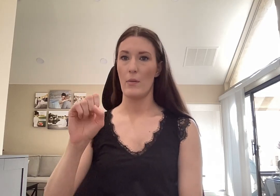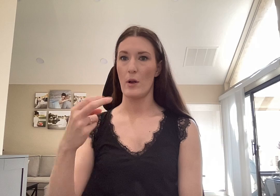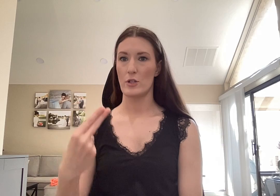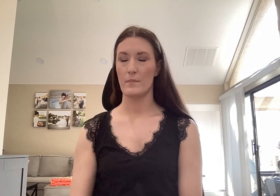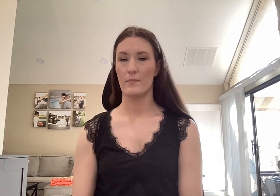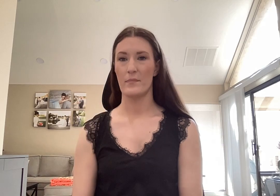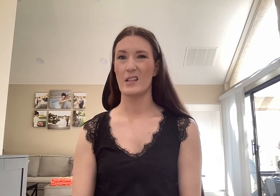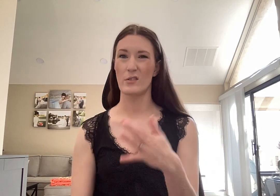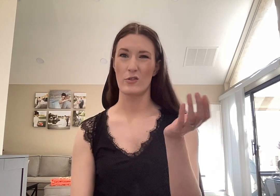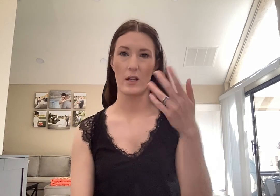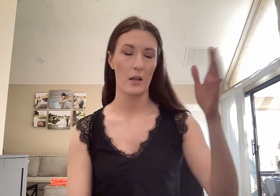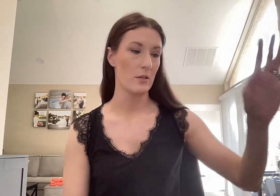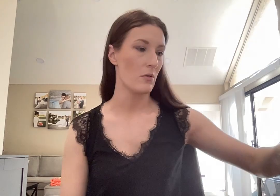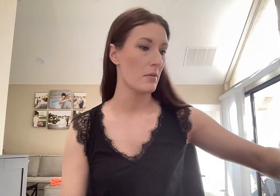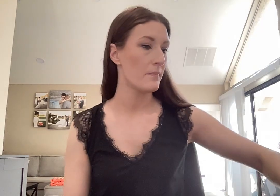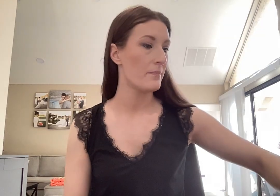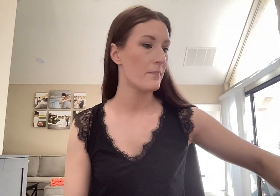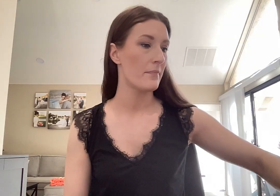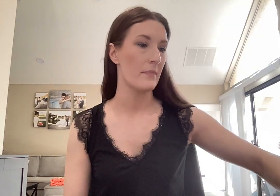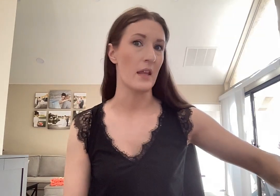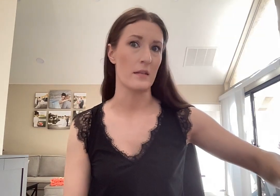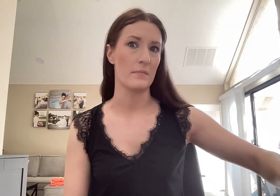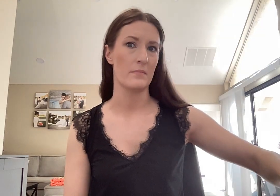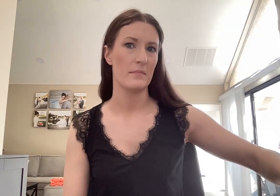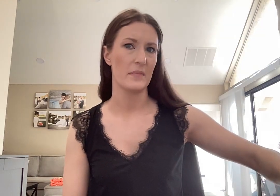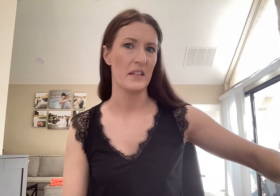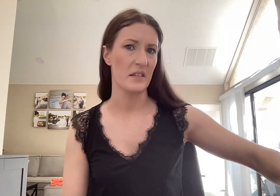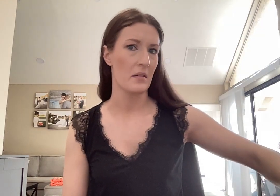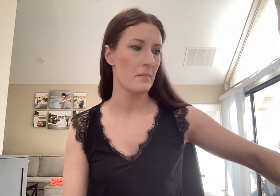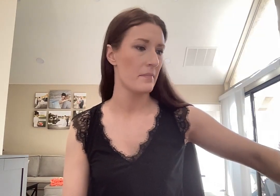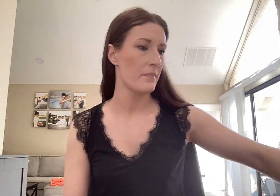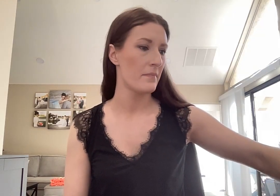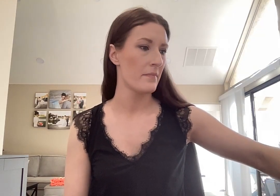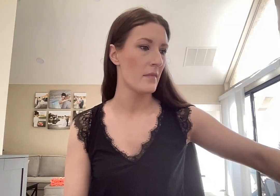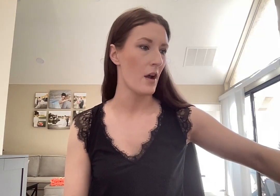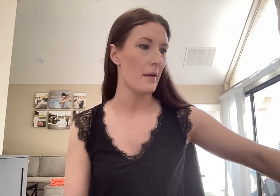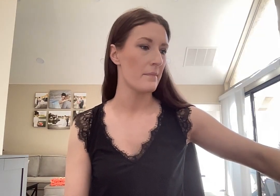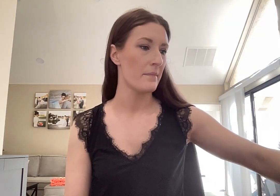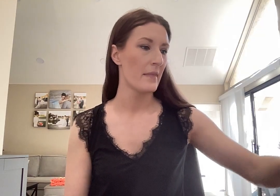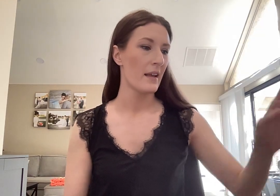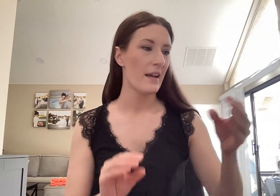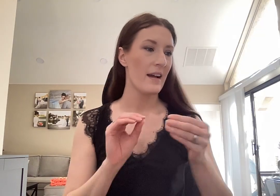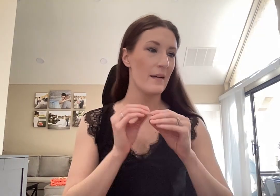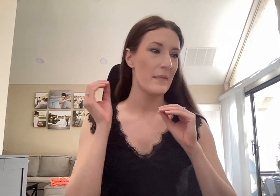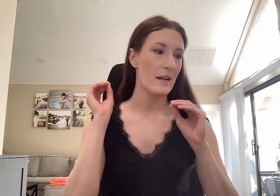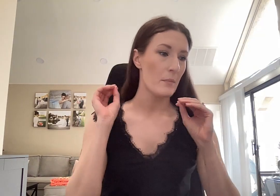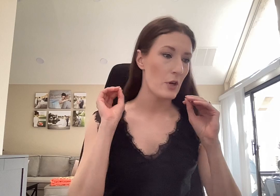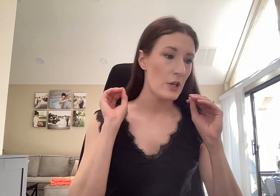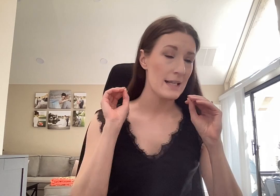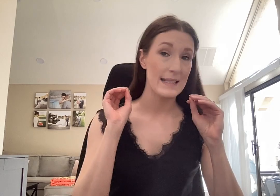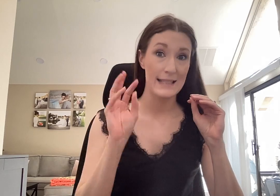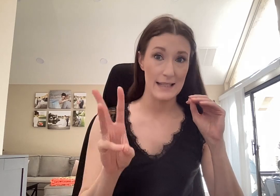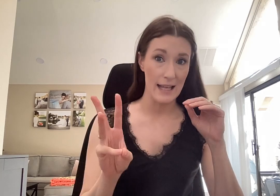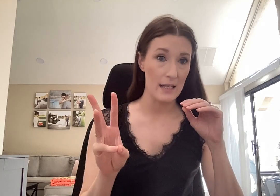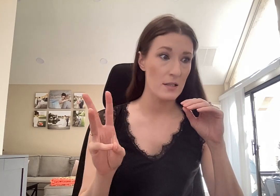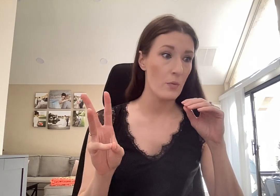mouthwash, because they'll drink and get drunk and then get sick. All right. Number 6, we